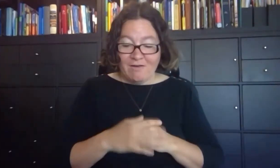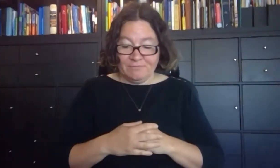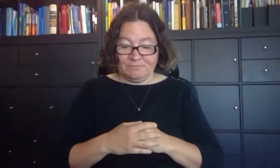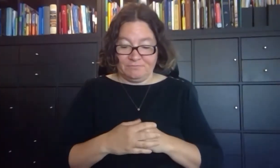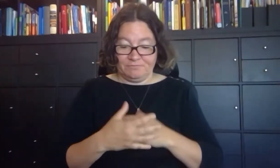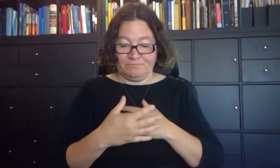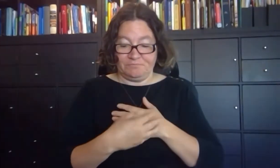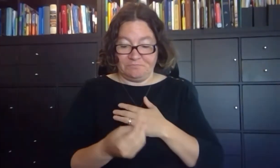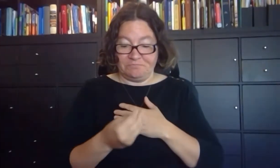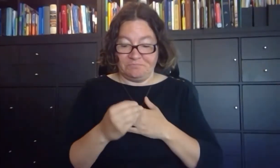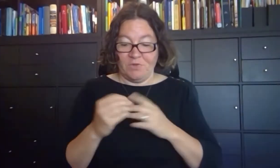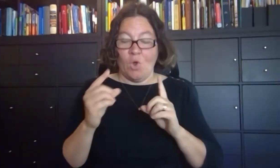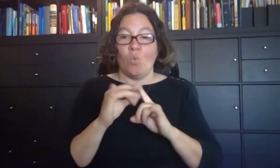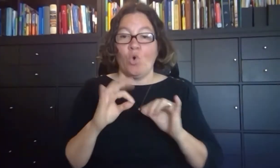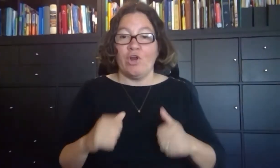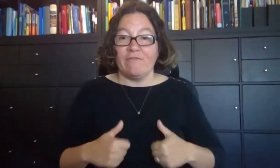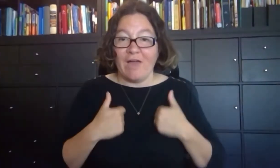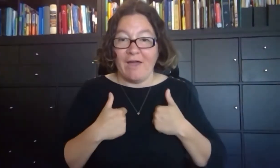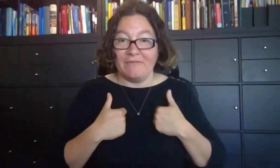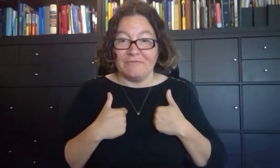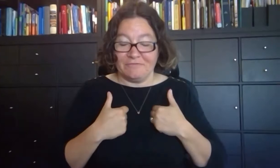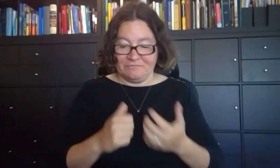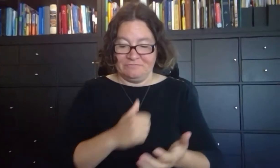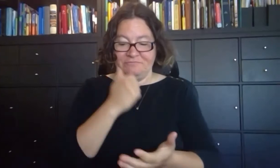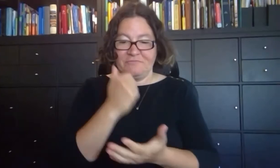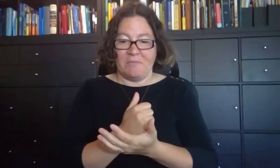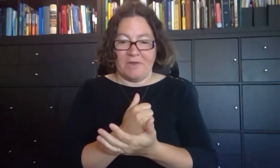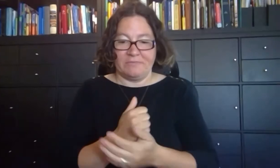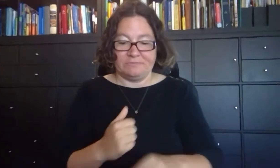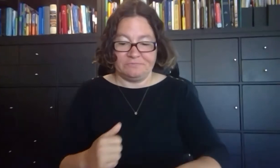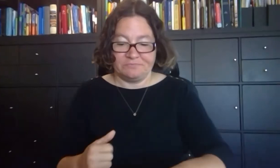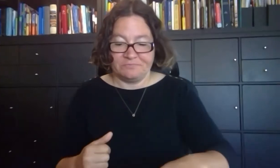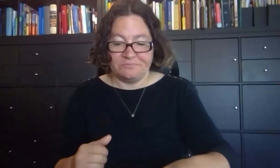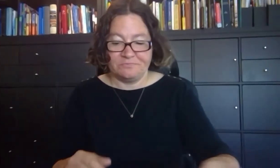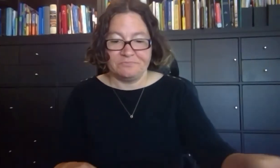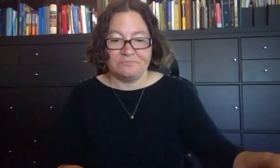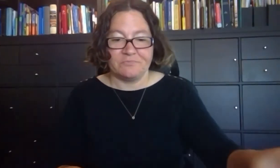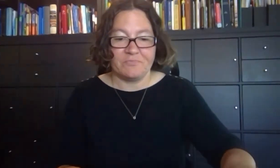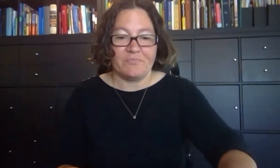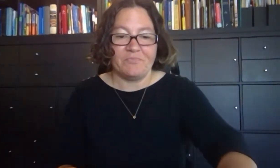This is word of God. Please join in, word of life. Amen.